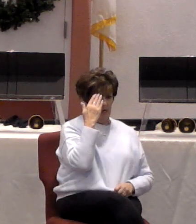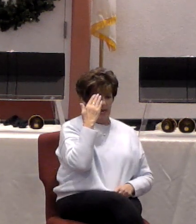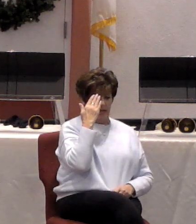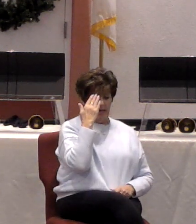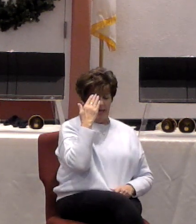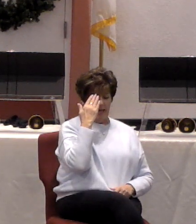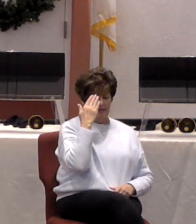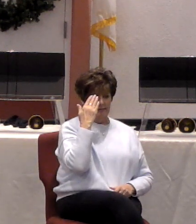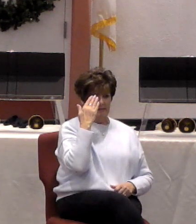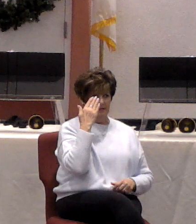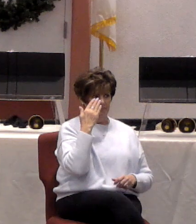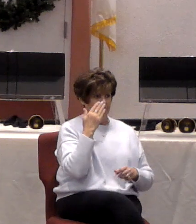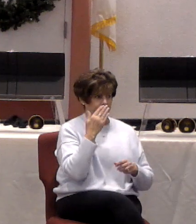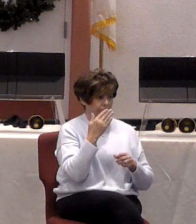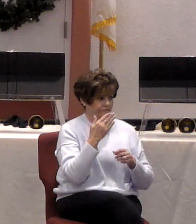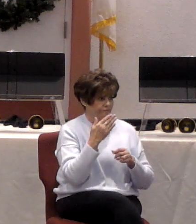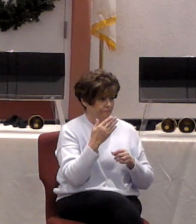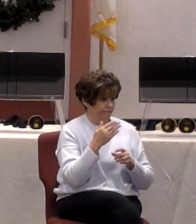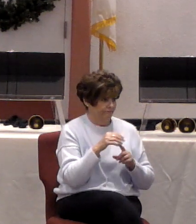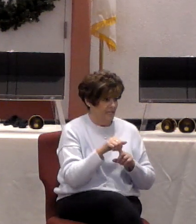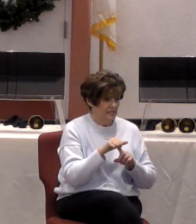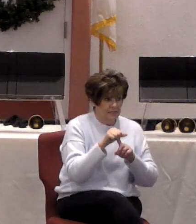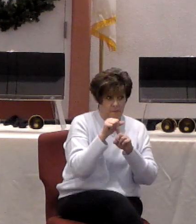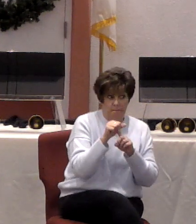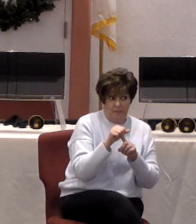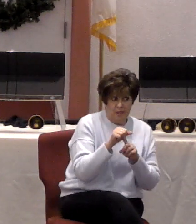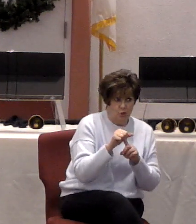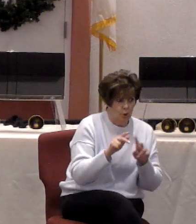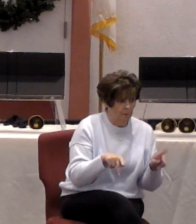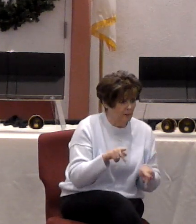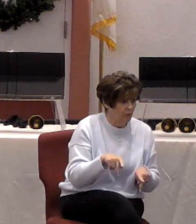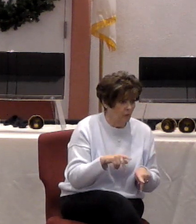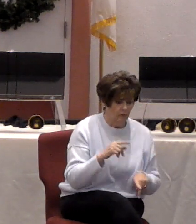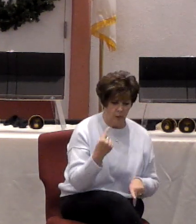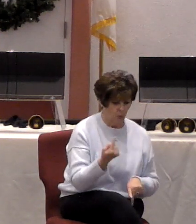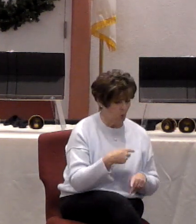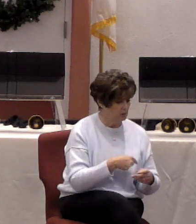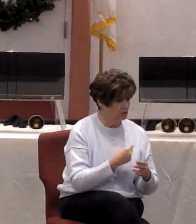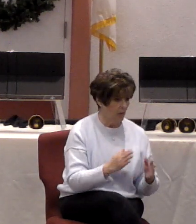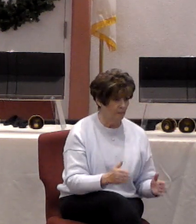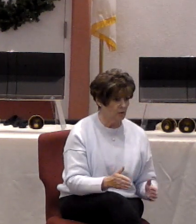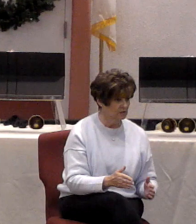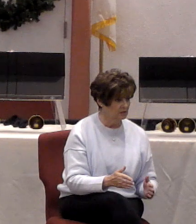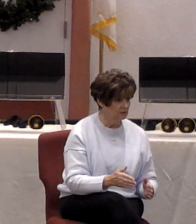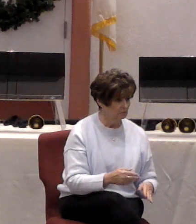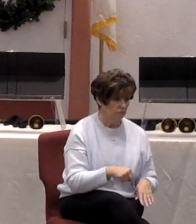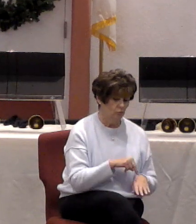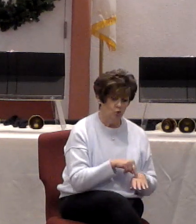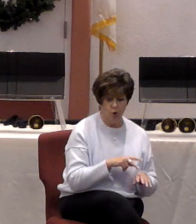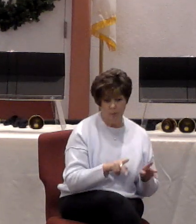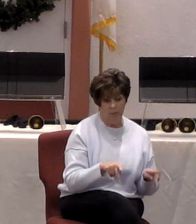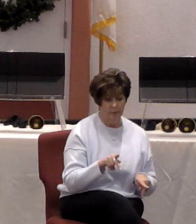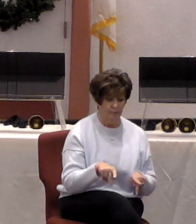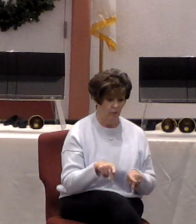God. This is a privilege that they never would have expected because they were just ordinary people, maybe